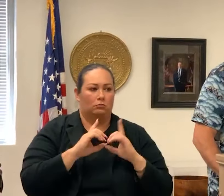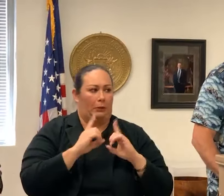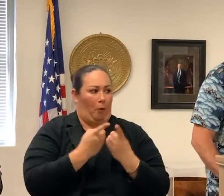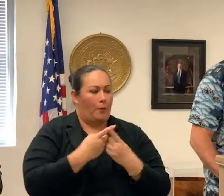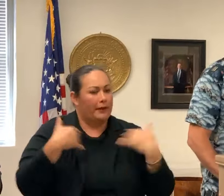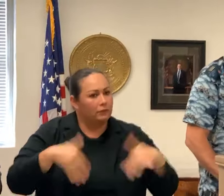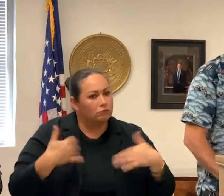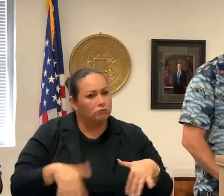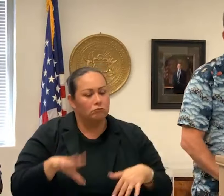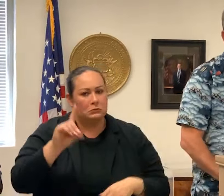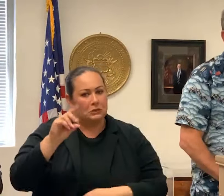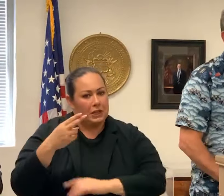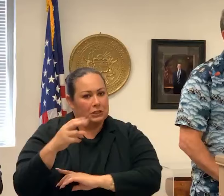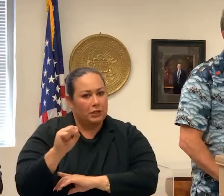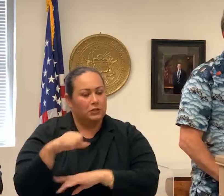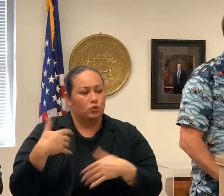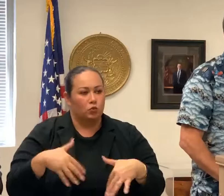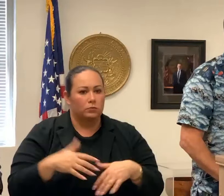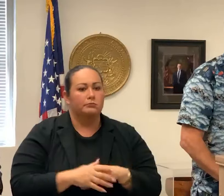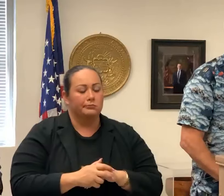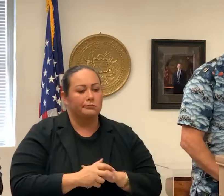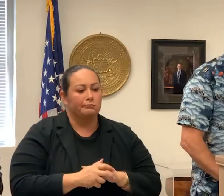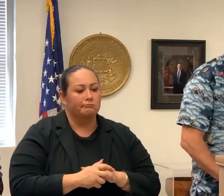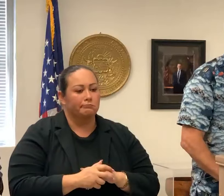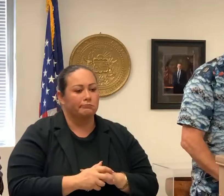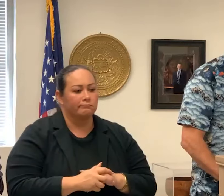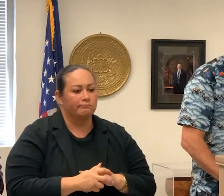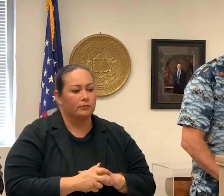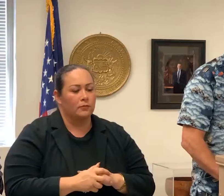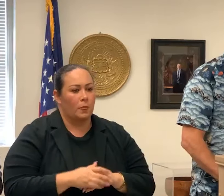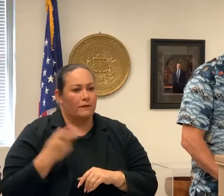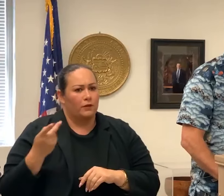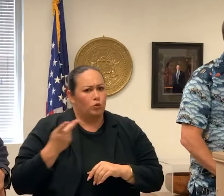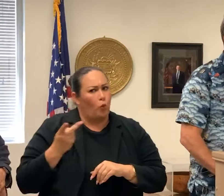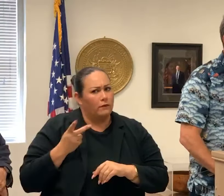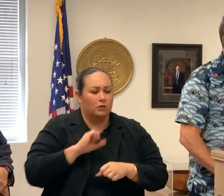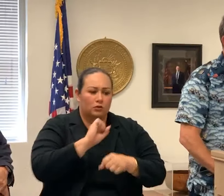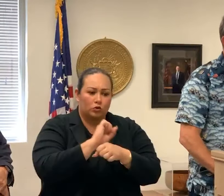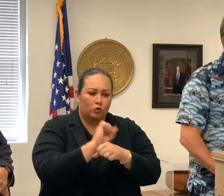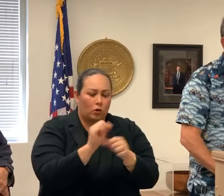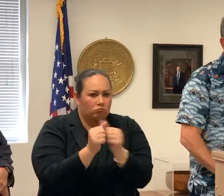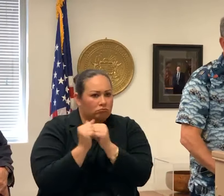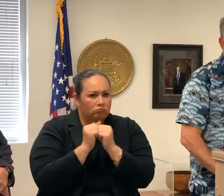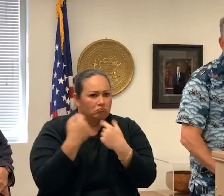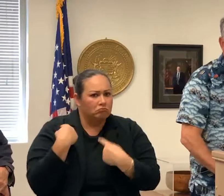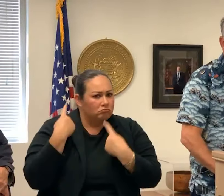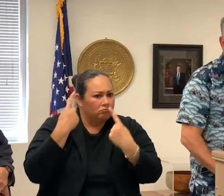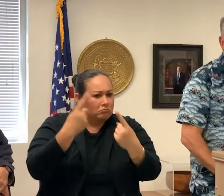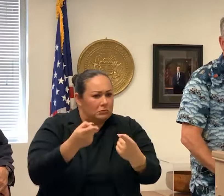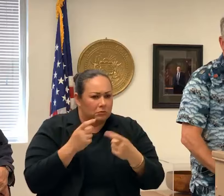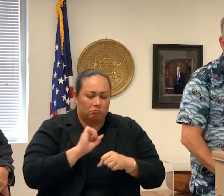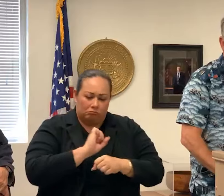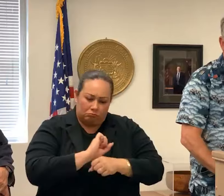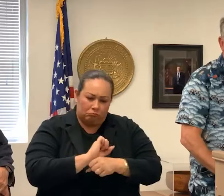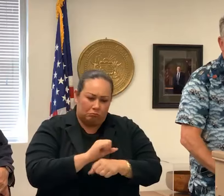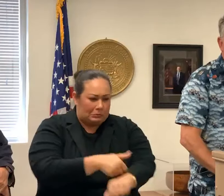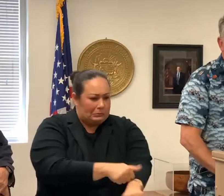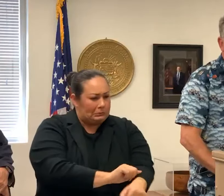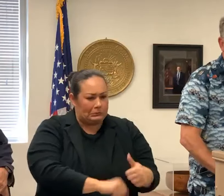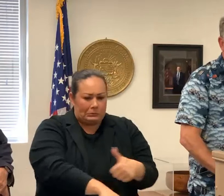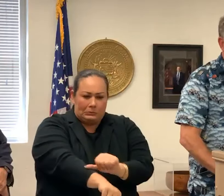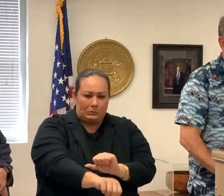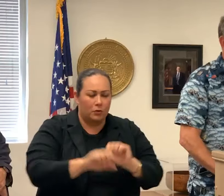Services. Governor Green and the Department of Human Services has worked tirelessly to ensure that we can